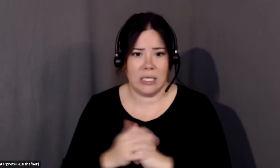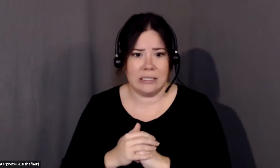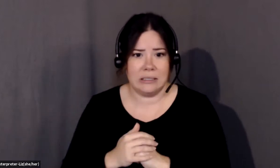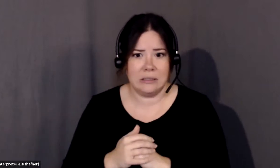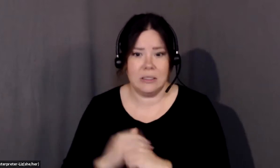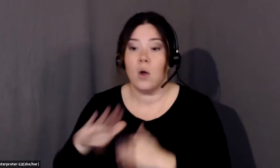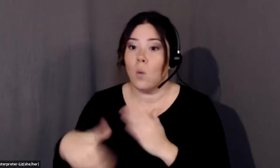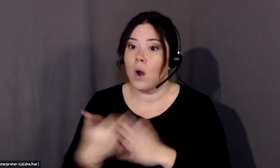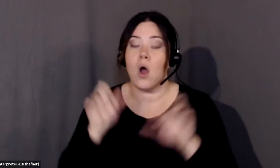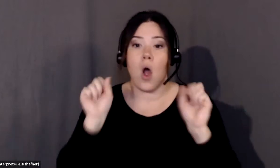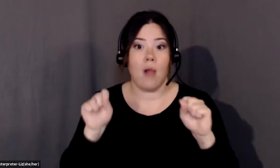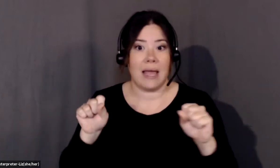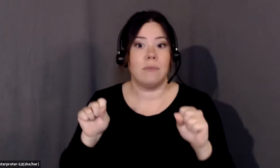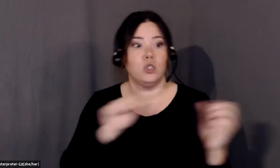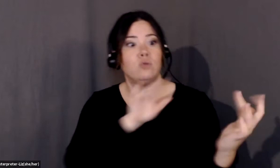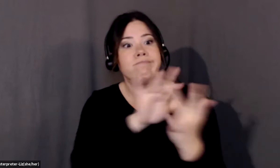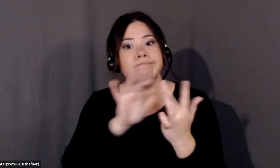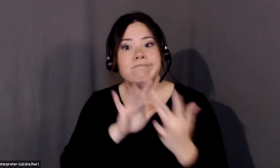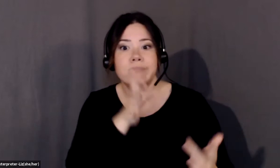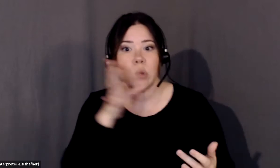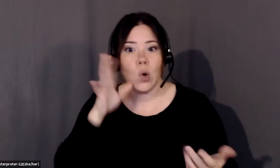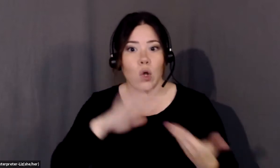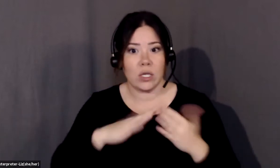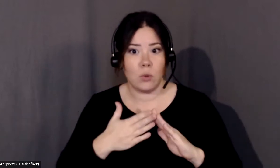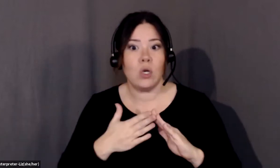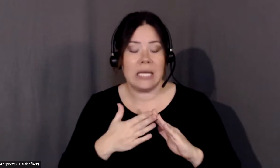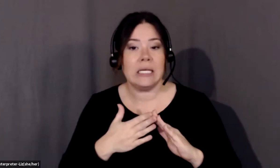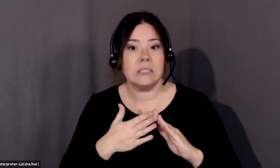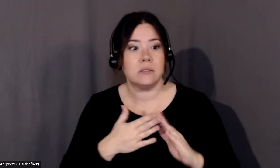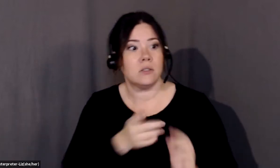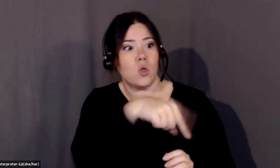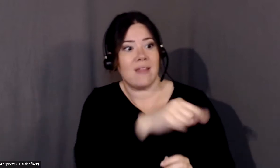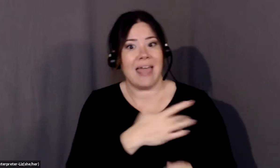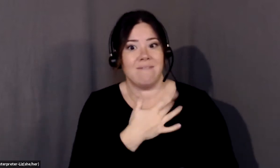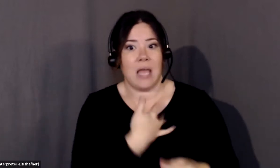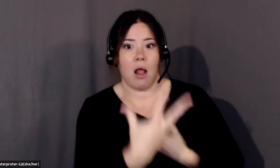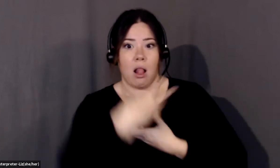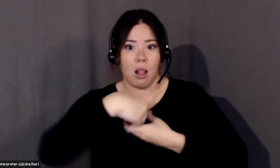able to reach rural communities in a way that they feel connected